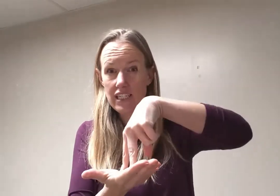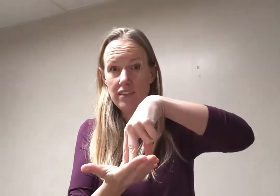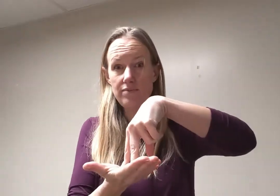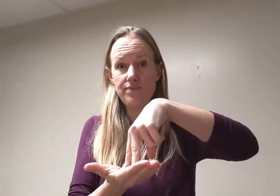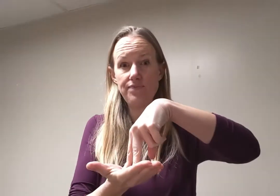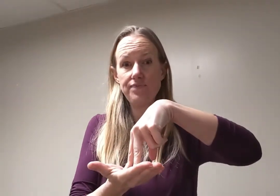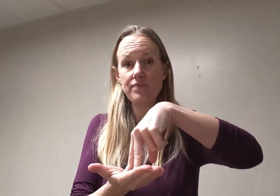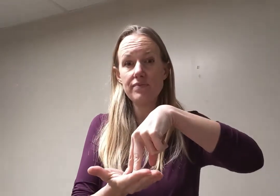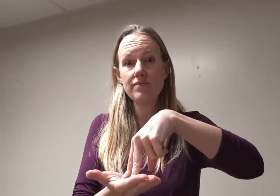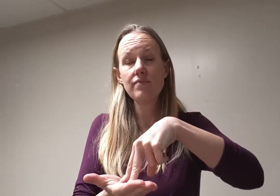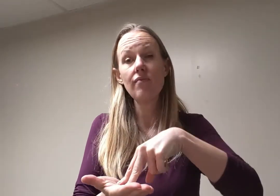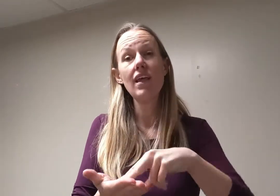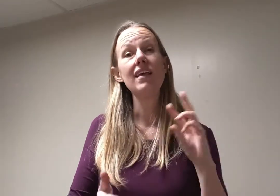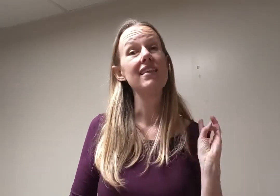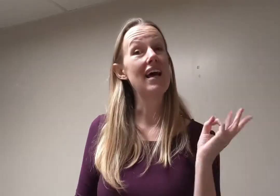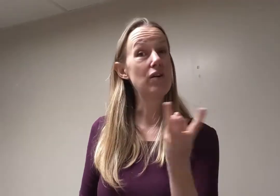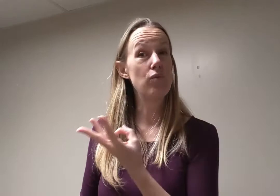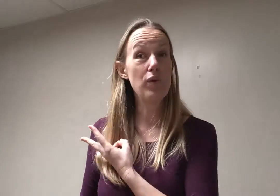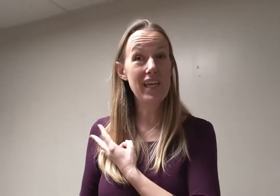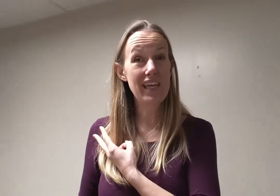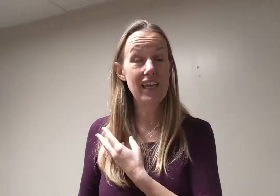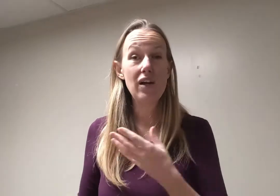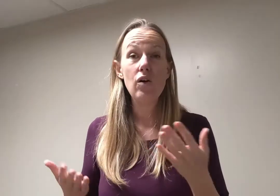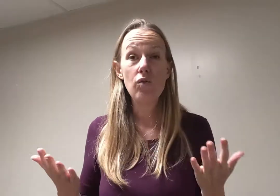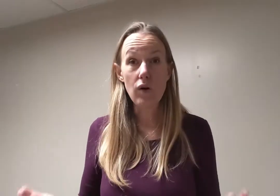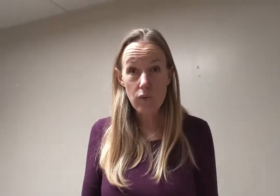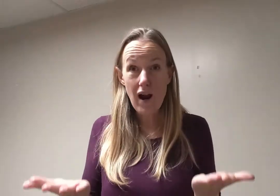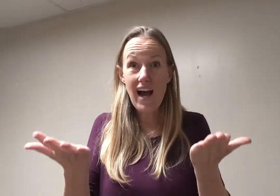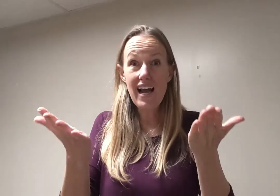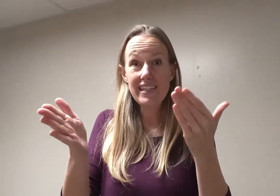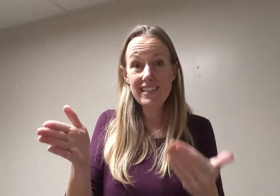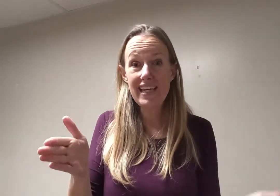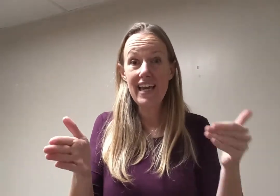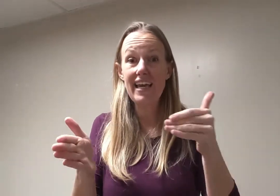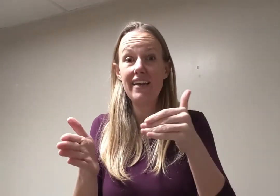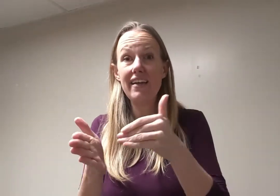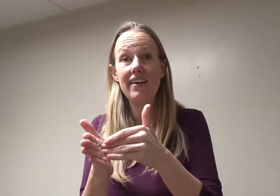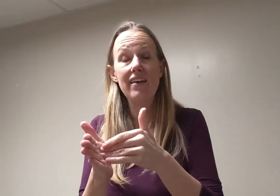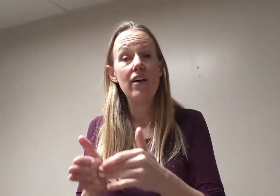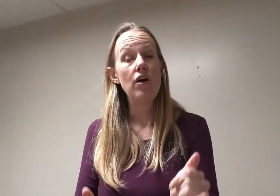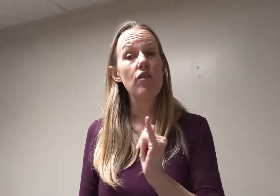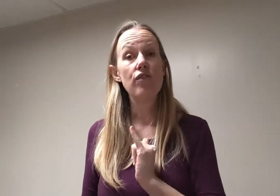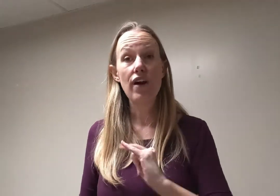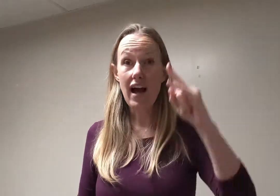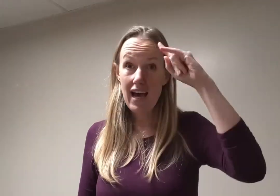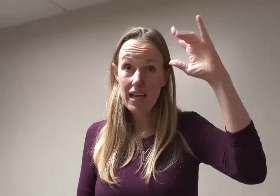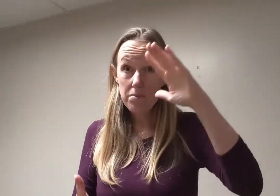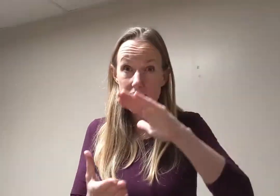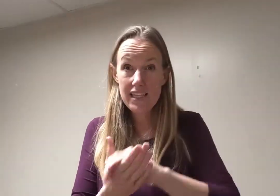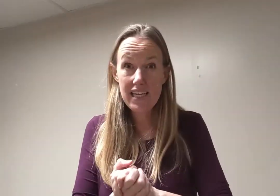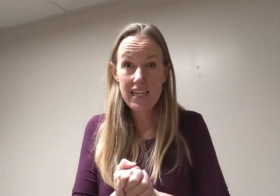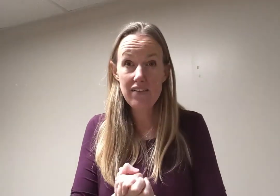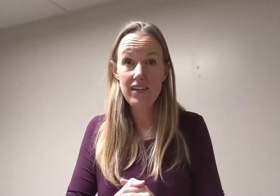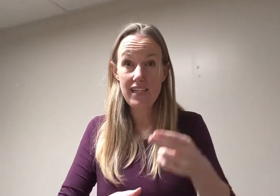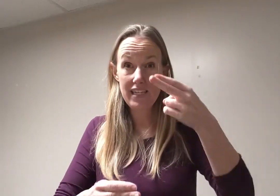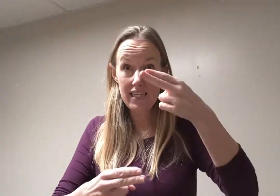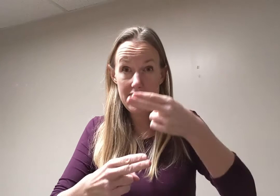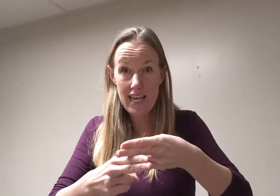resurrection, that we will rise again, for I believe in the